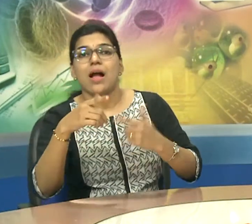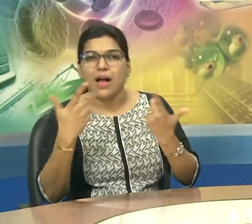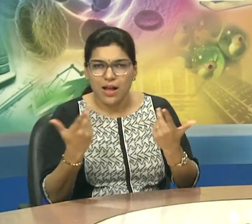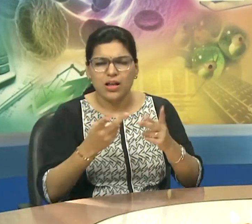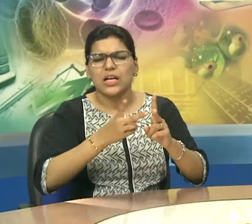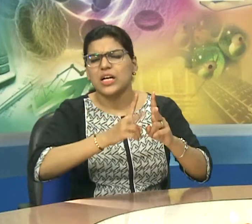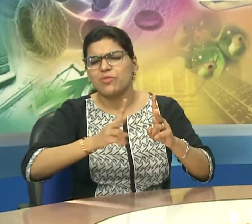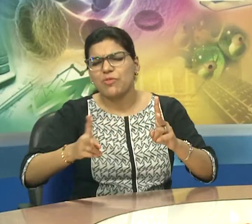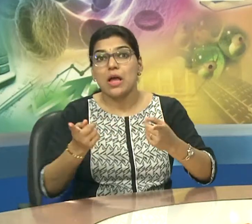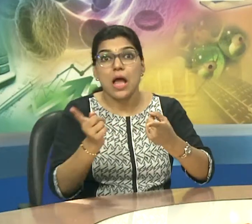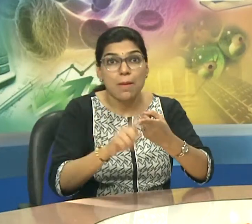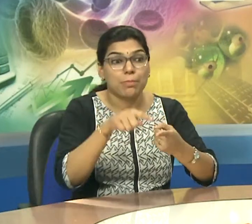which you need to be careful.